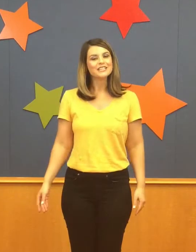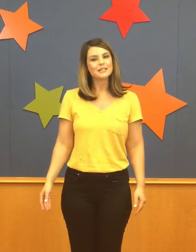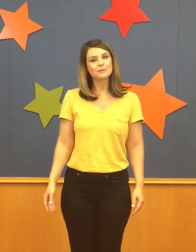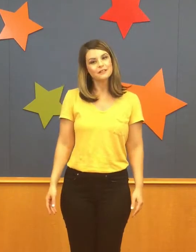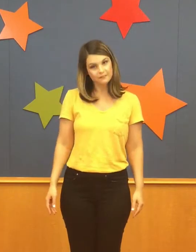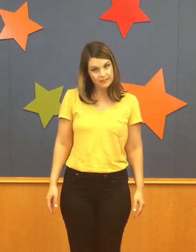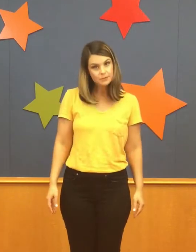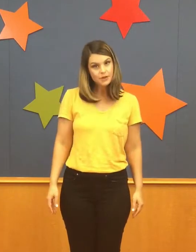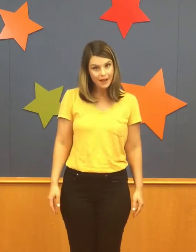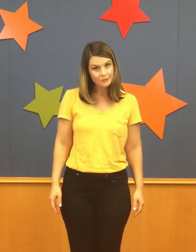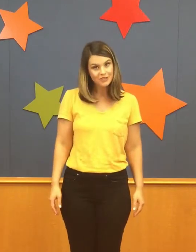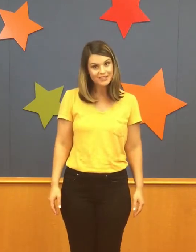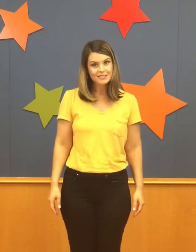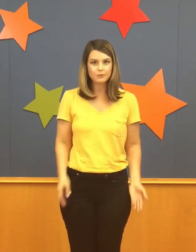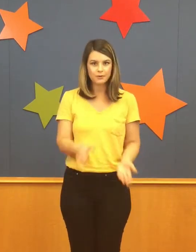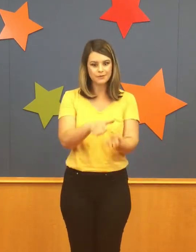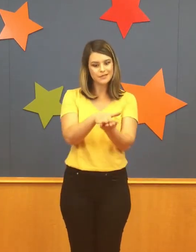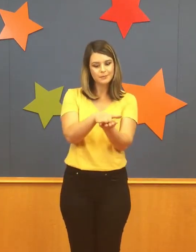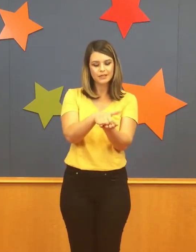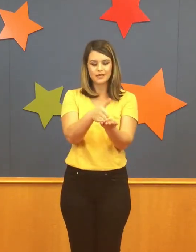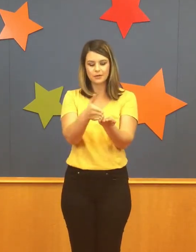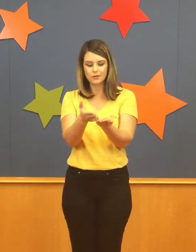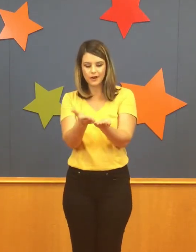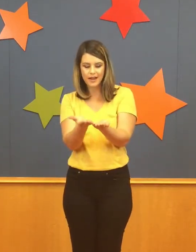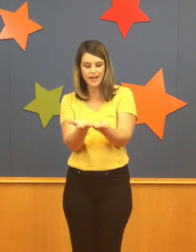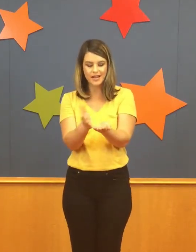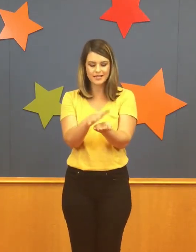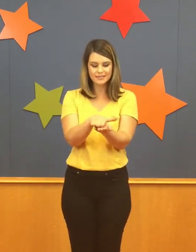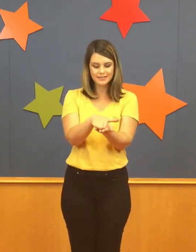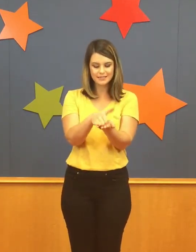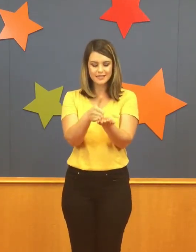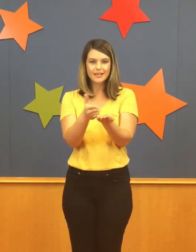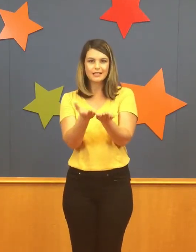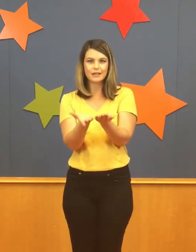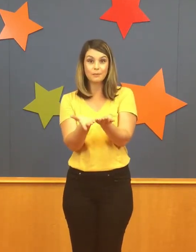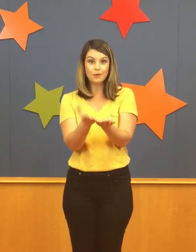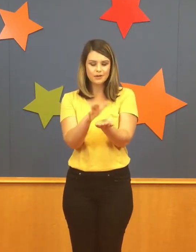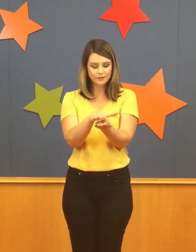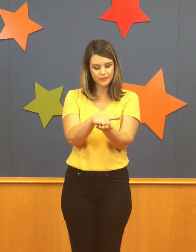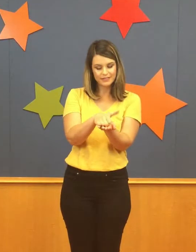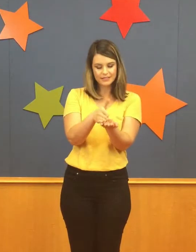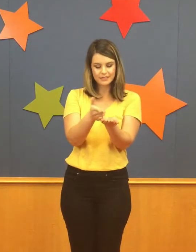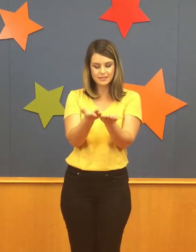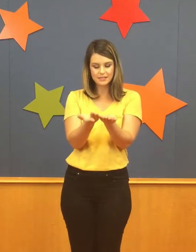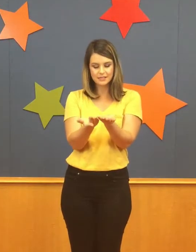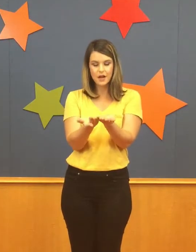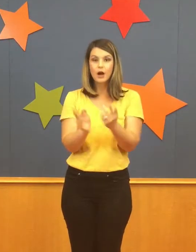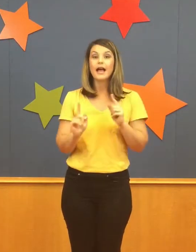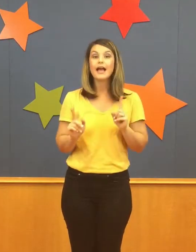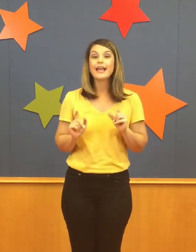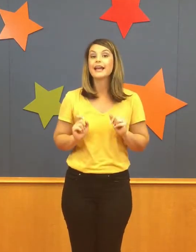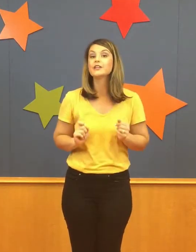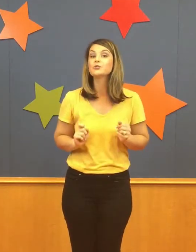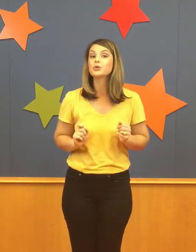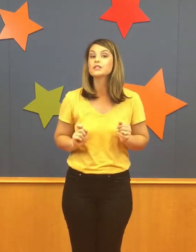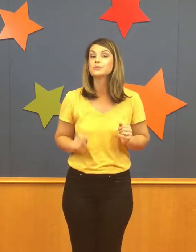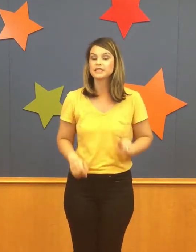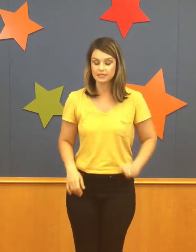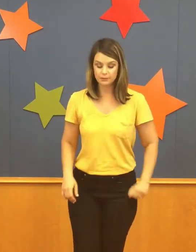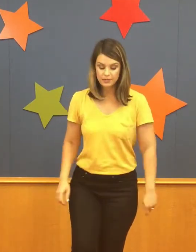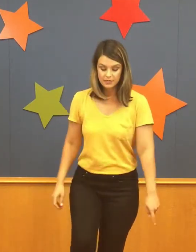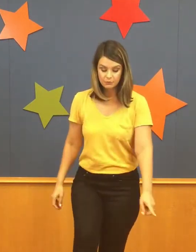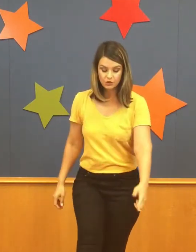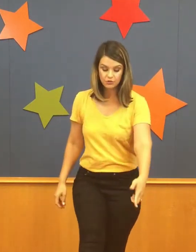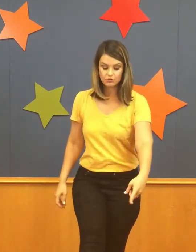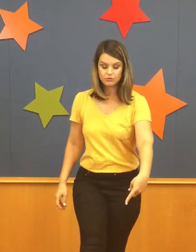have some invisible objects that we're manipulating with our hands, like a book, for instance, and we're going to